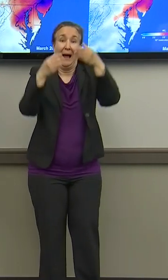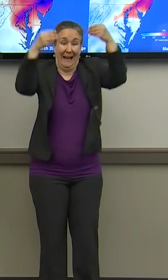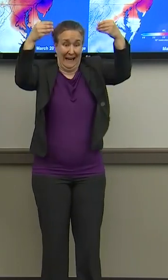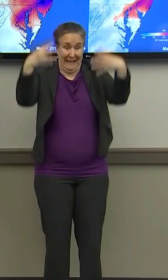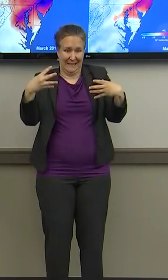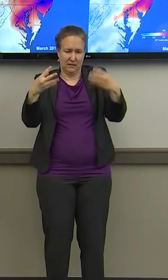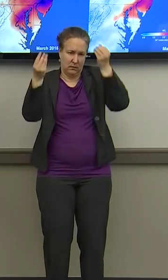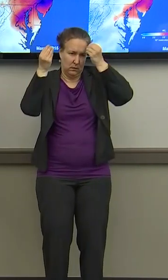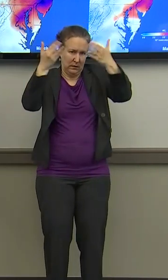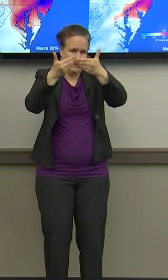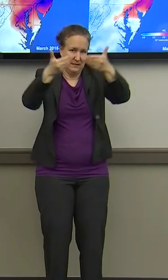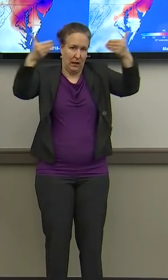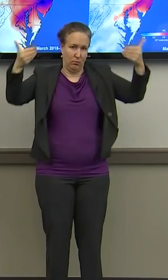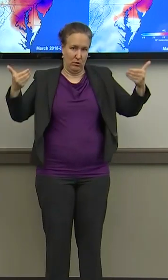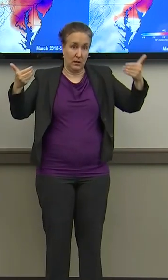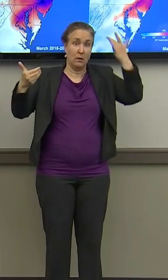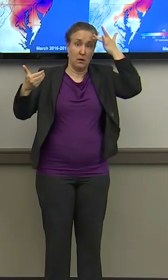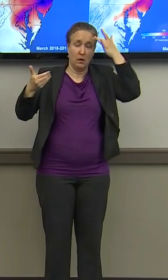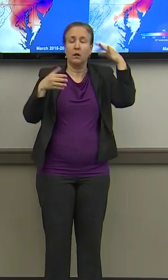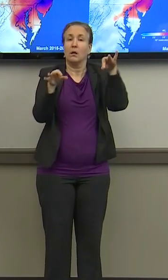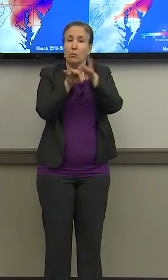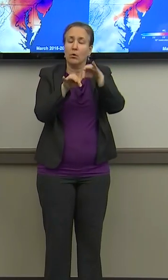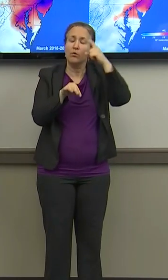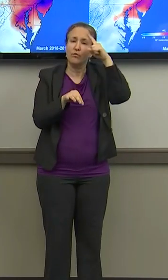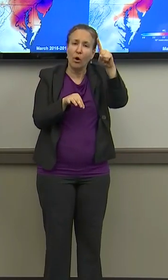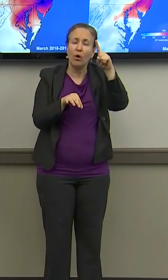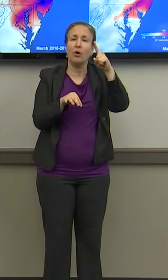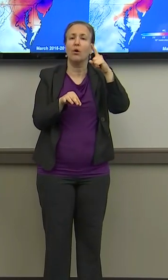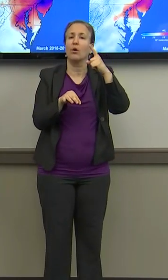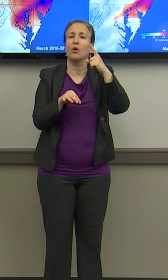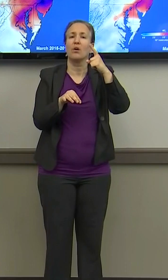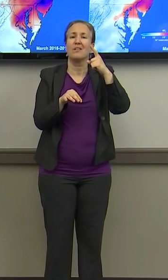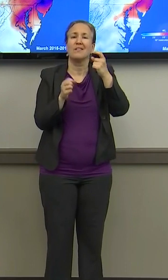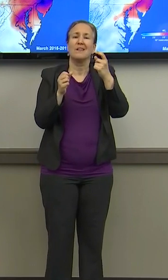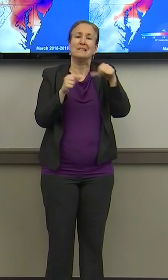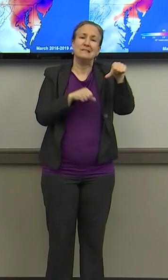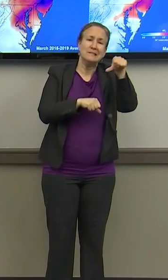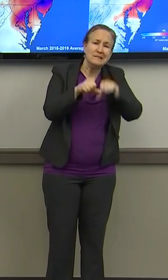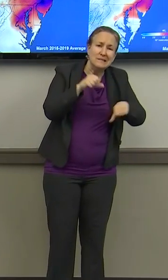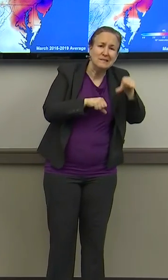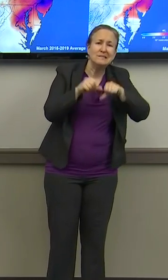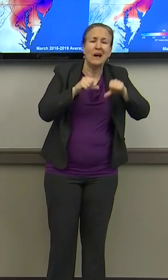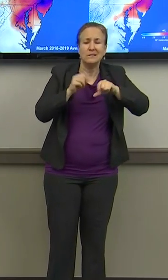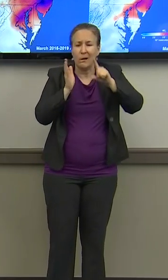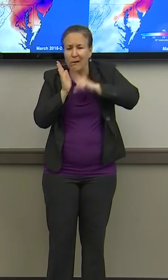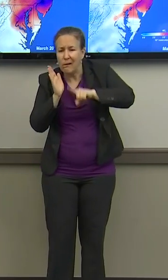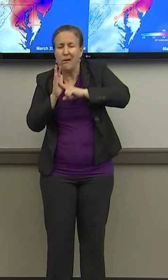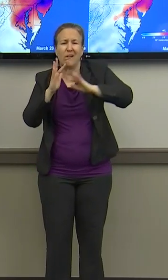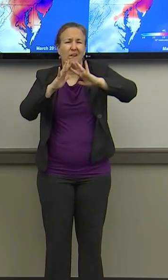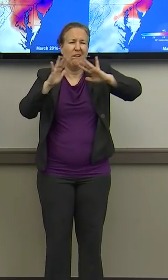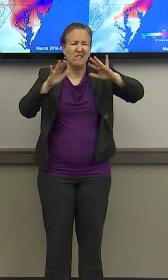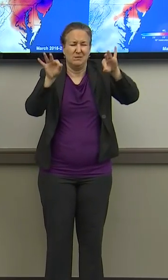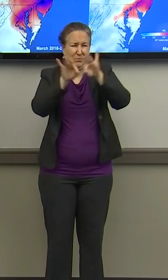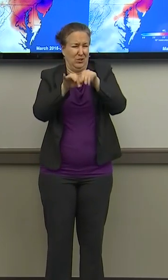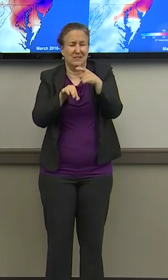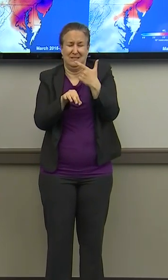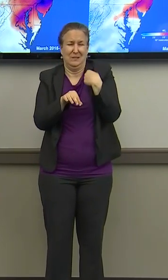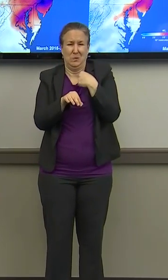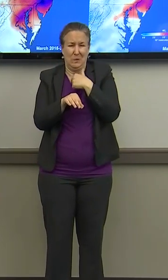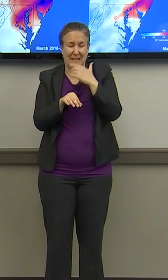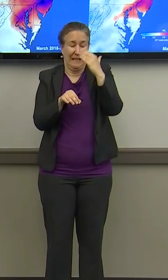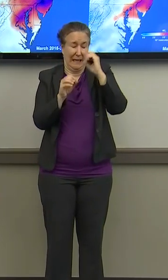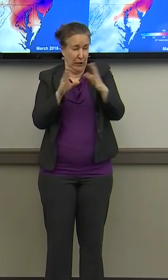separately because I think it's really important for a lot of science and epidemiological reasons that we